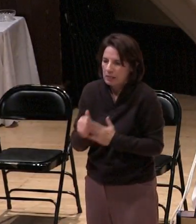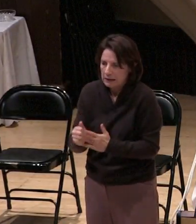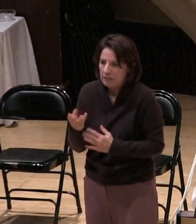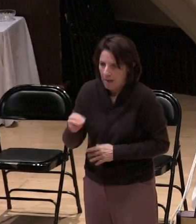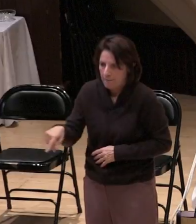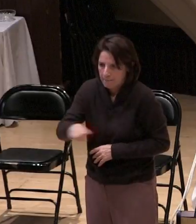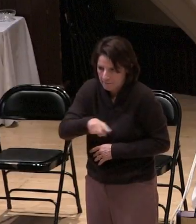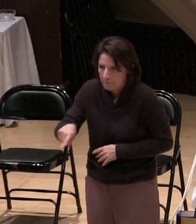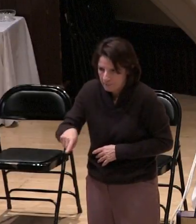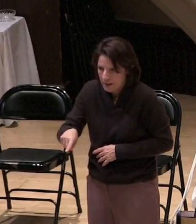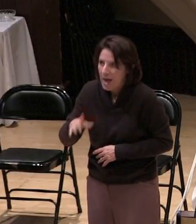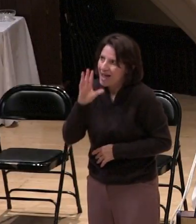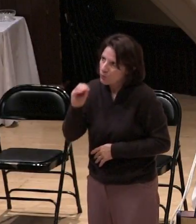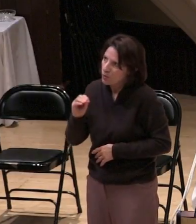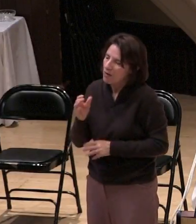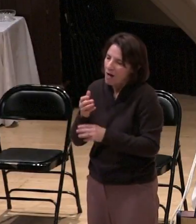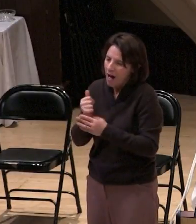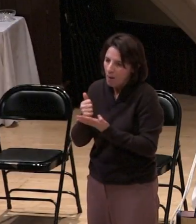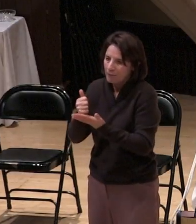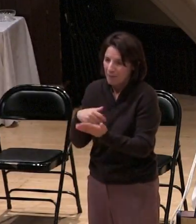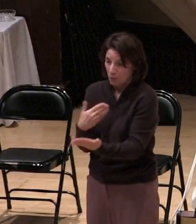them where they are meant to be.